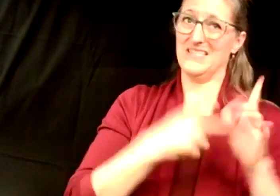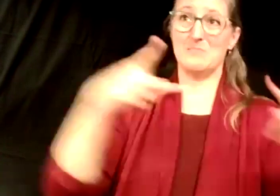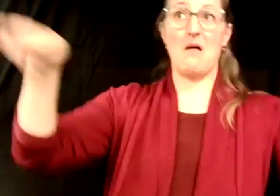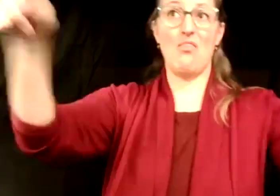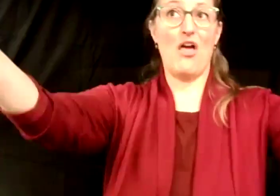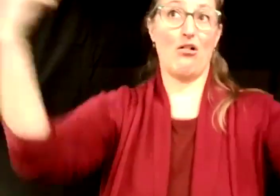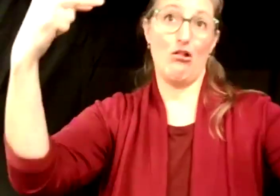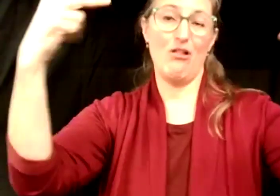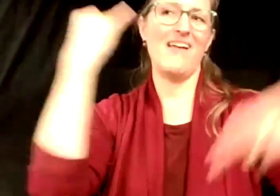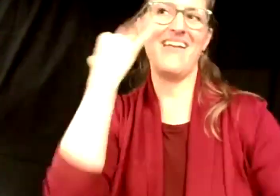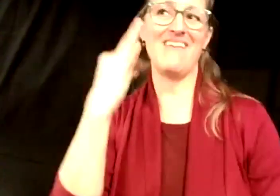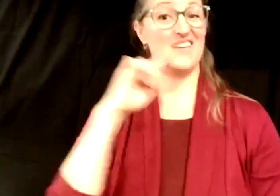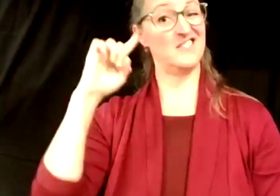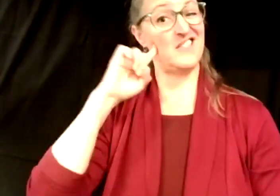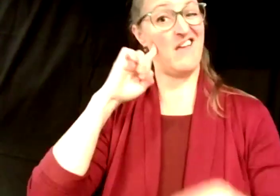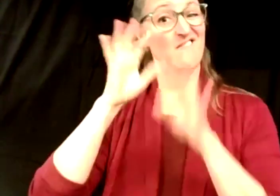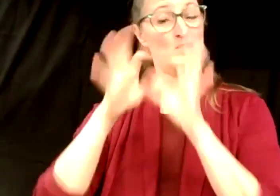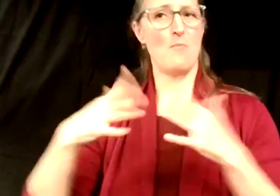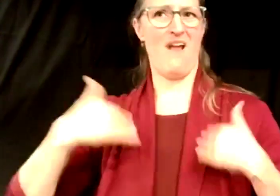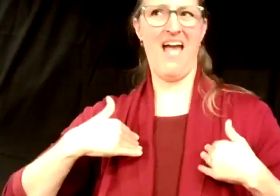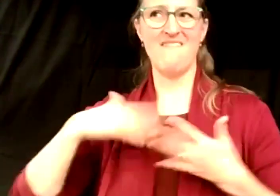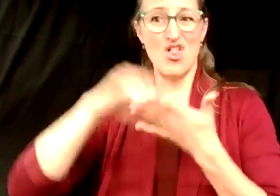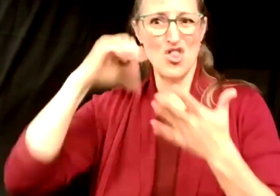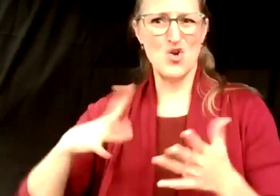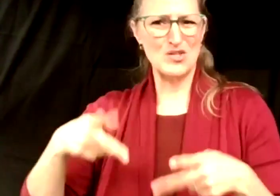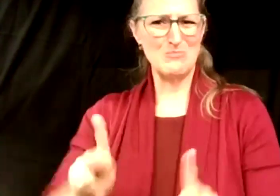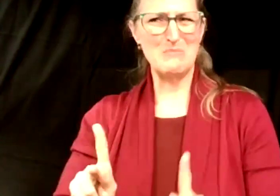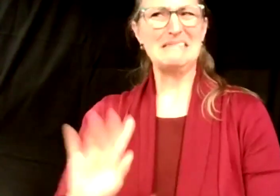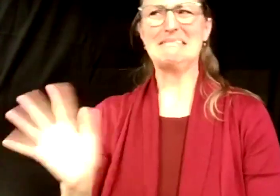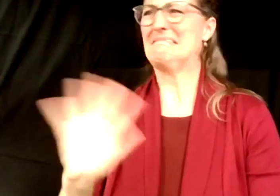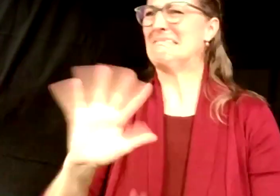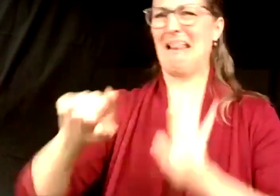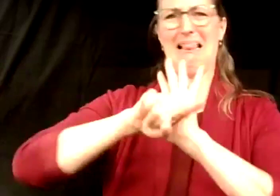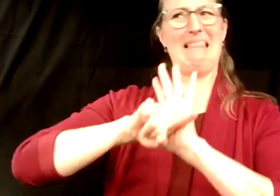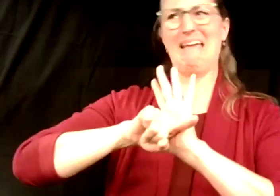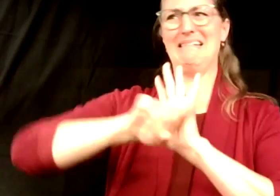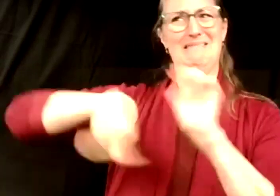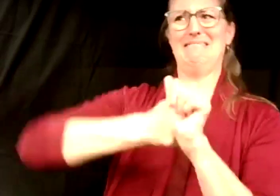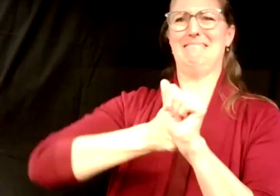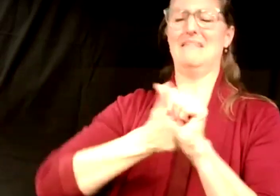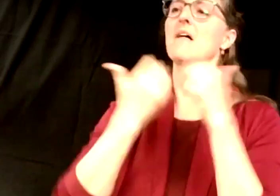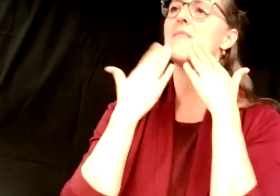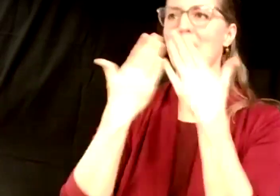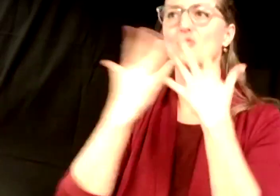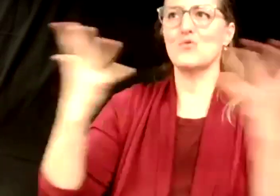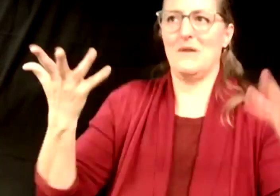deaf interpreter has a learner's permit, not so much. All right, thanks.